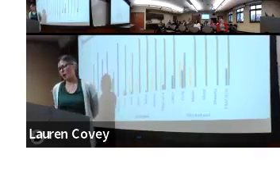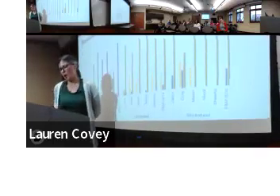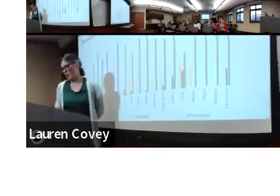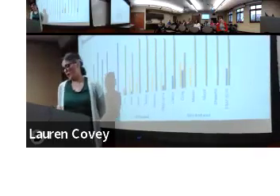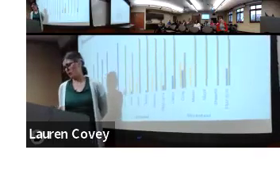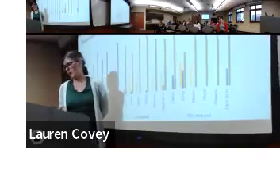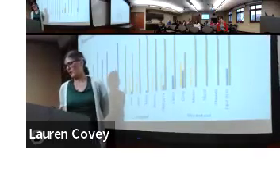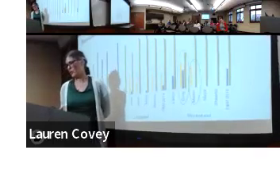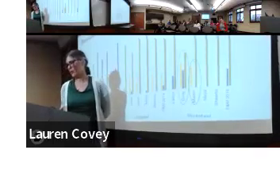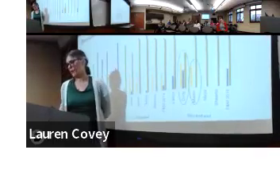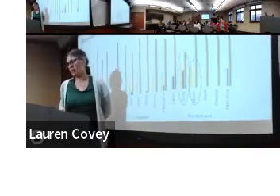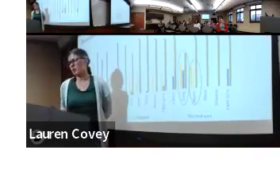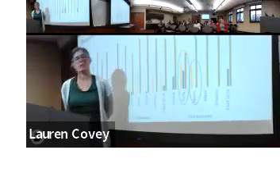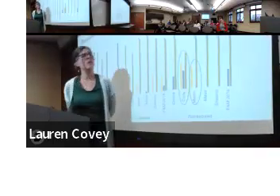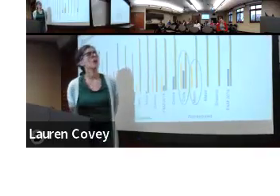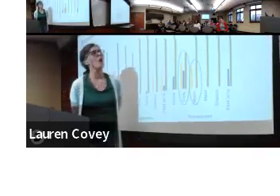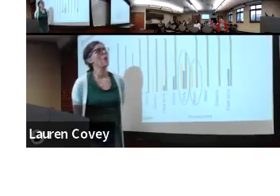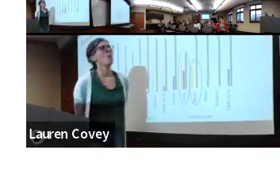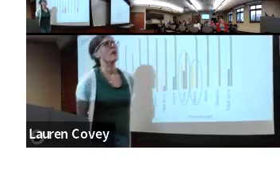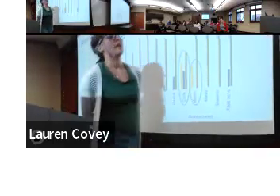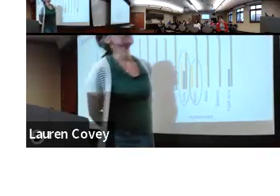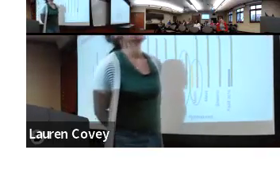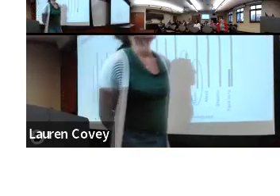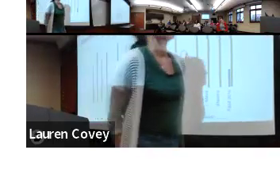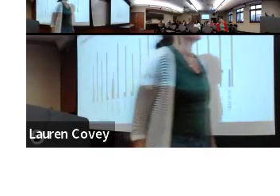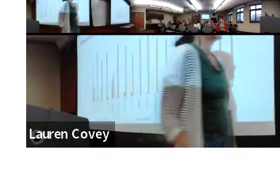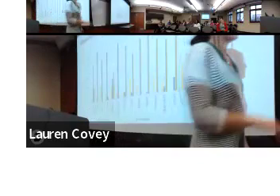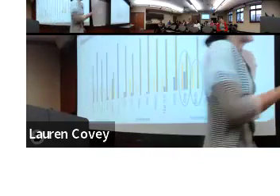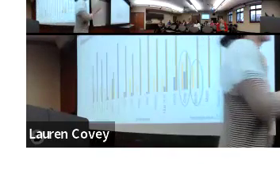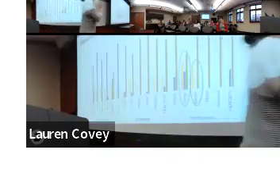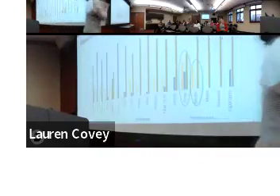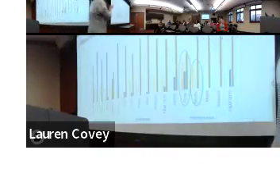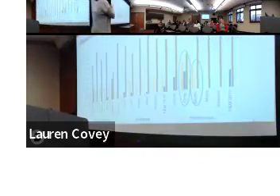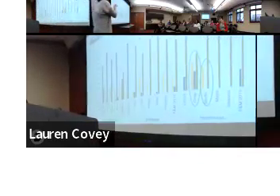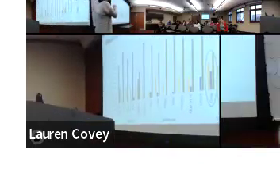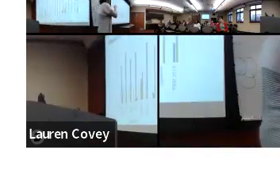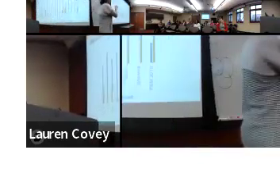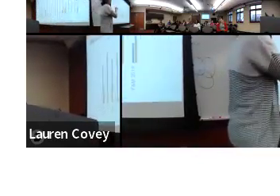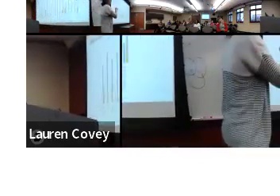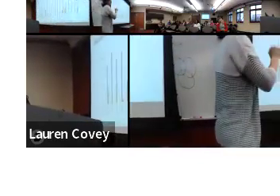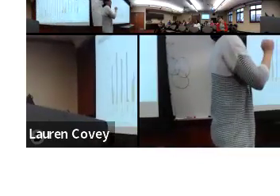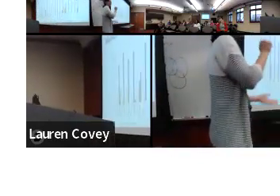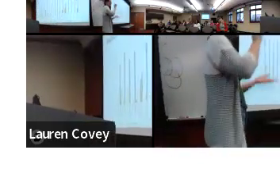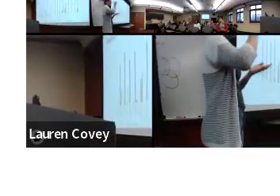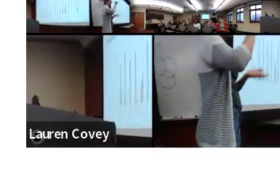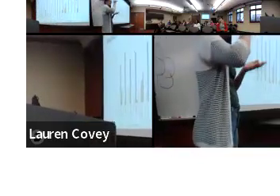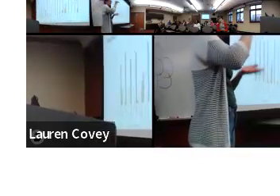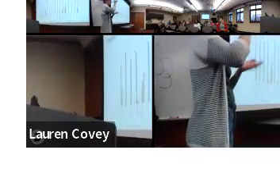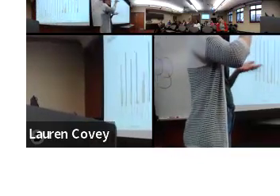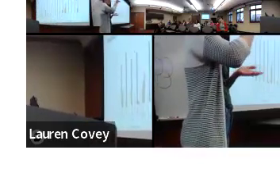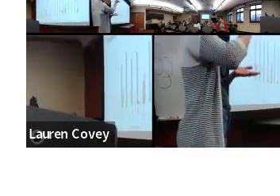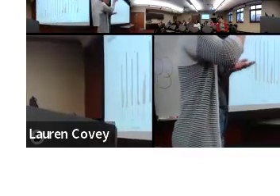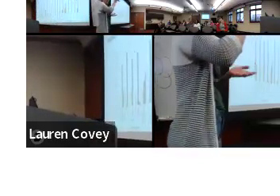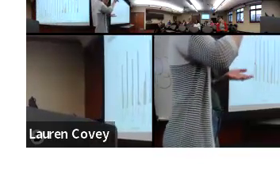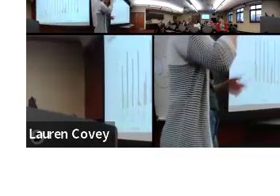For the reintroduced references, we're again seeing the similar pattern where most people are using